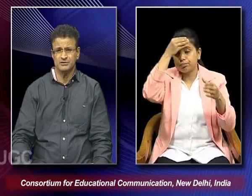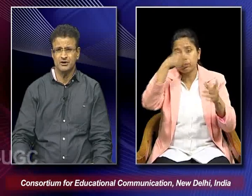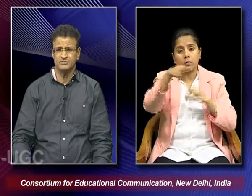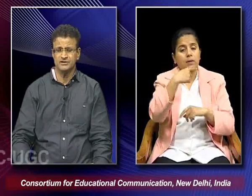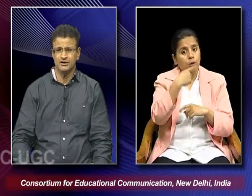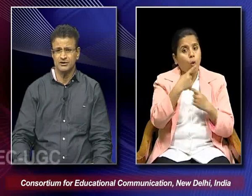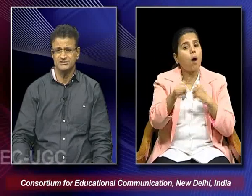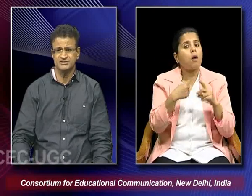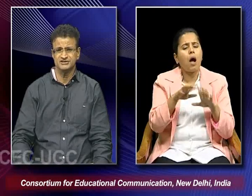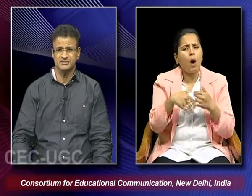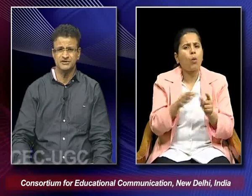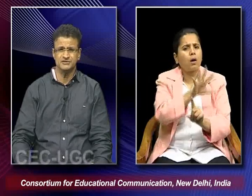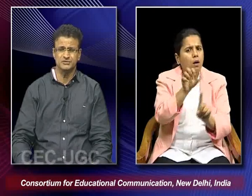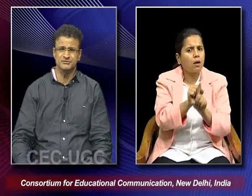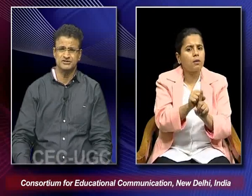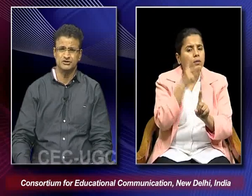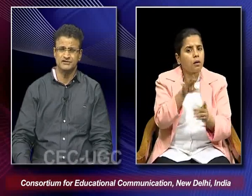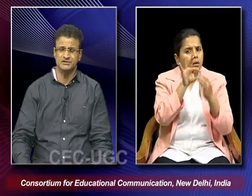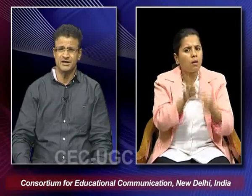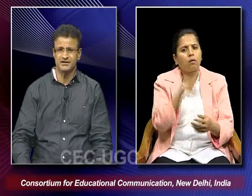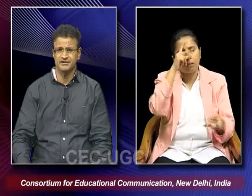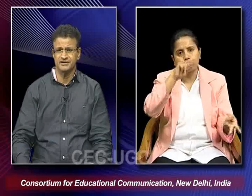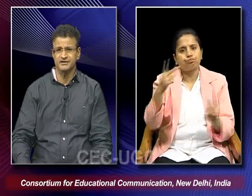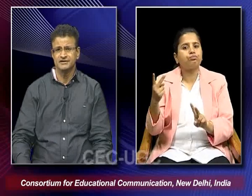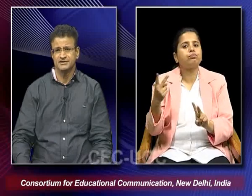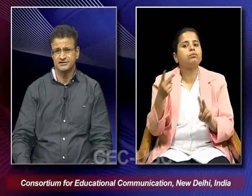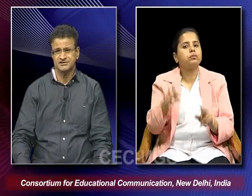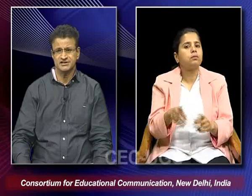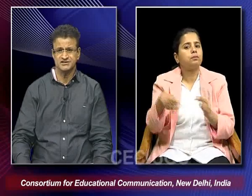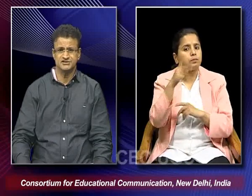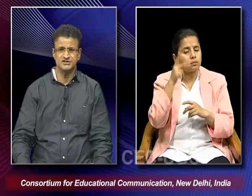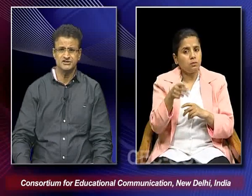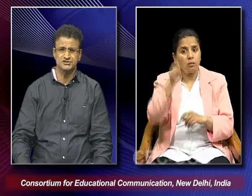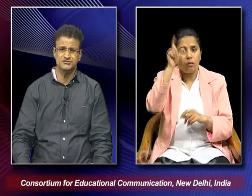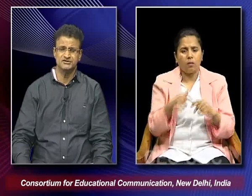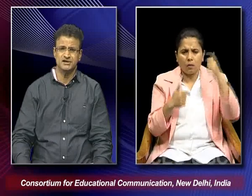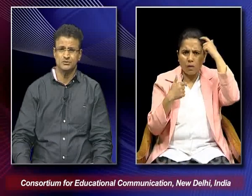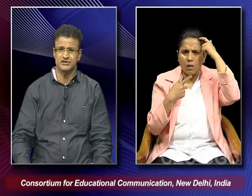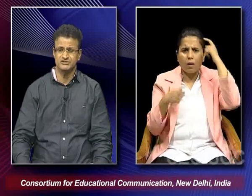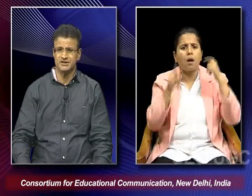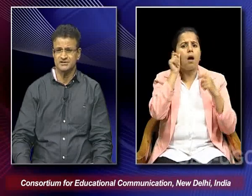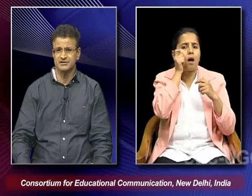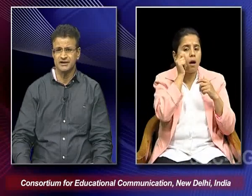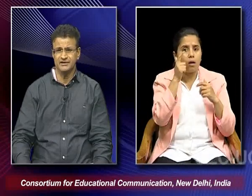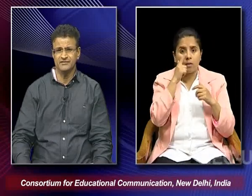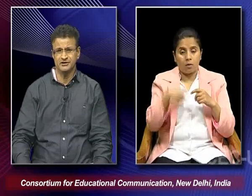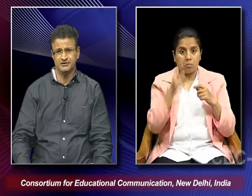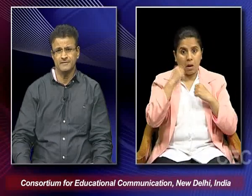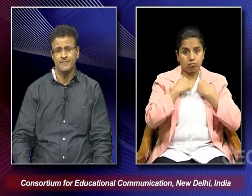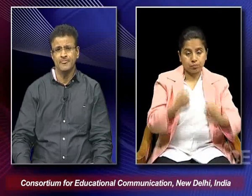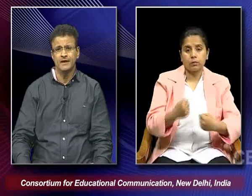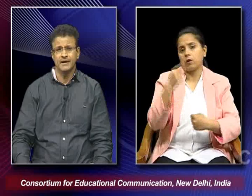talked about that how culture is committed to the myths of the demarcated sex distinctions, which are known as masculine and